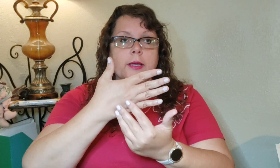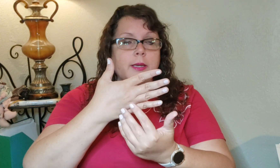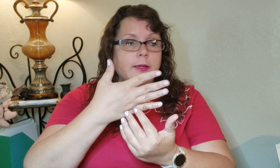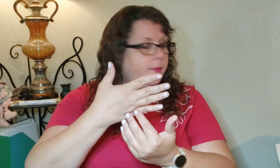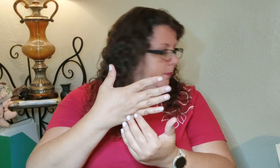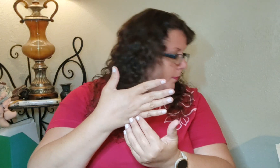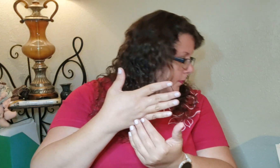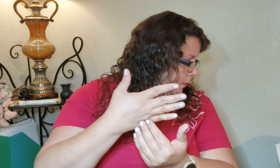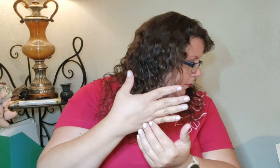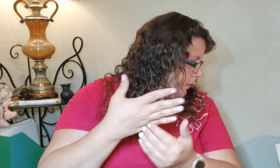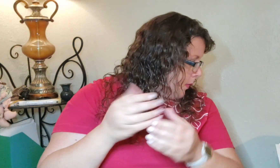blood